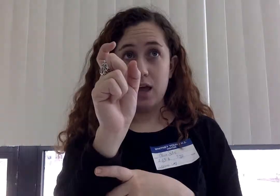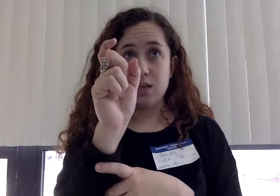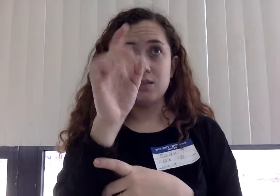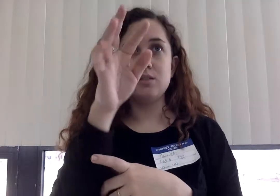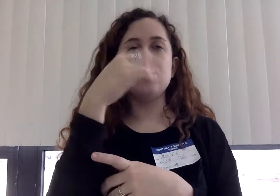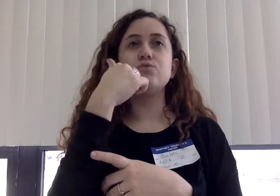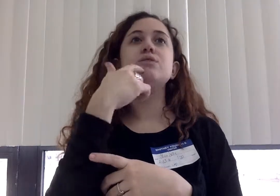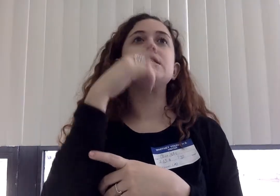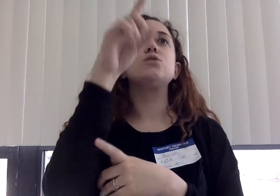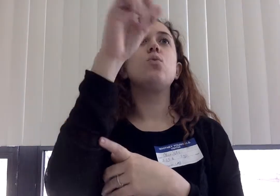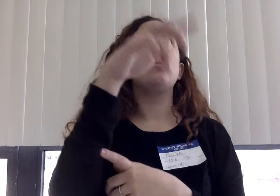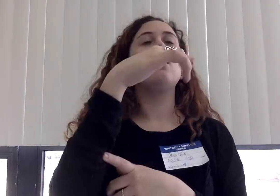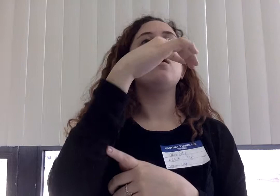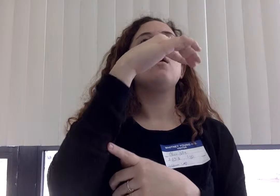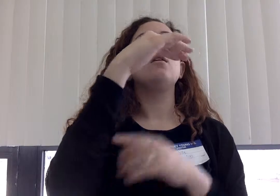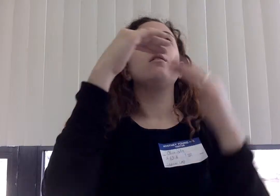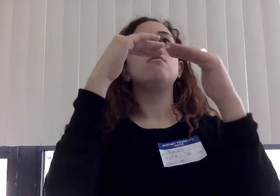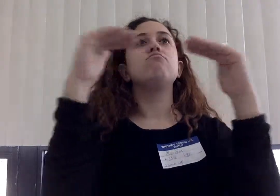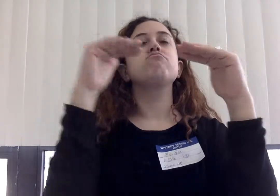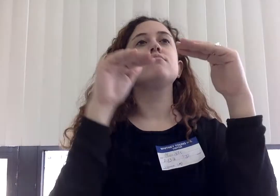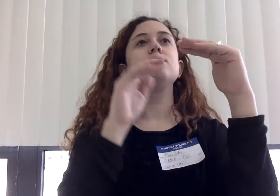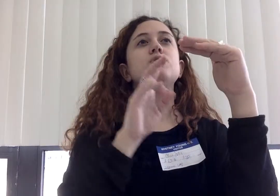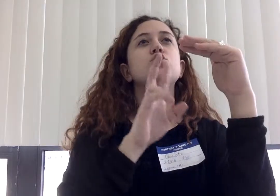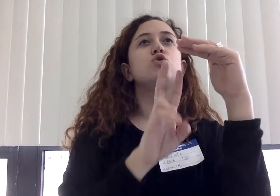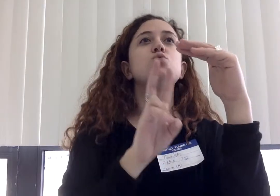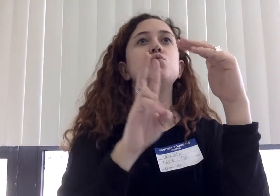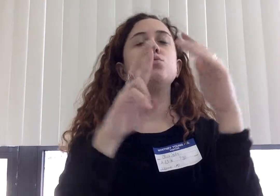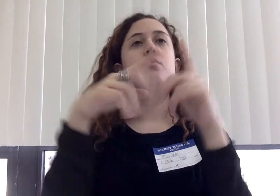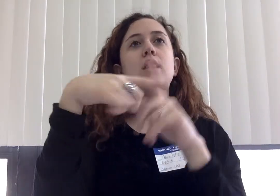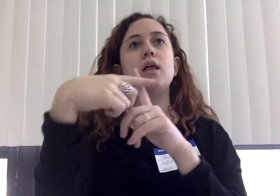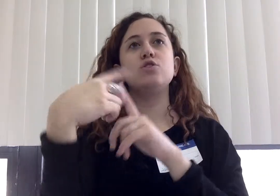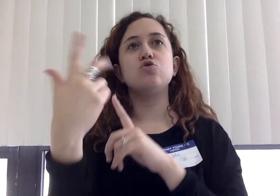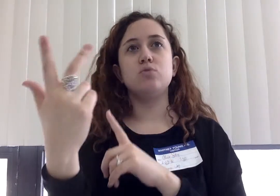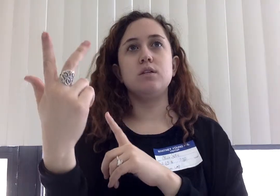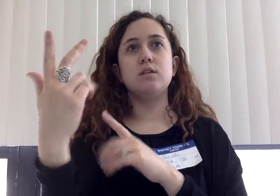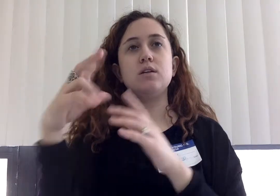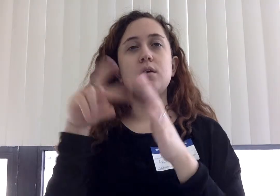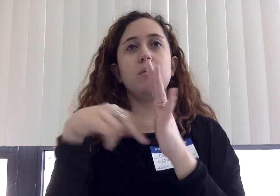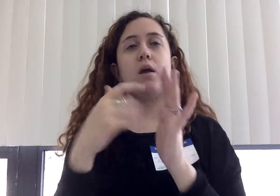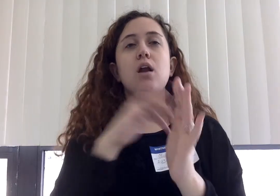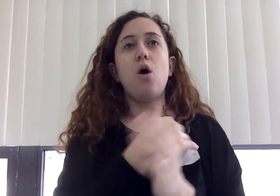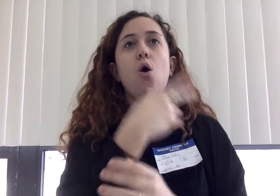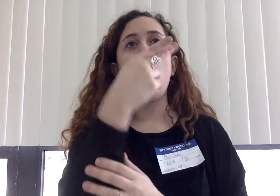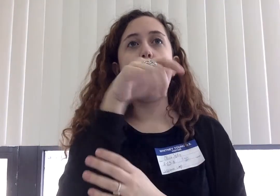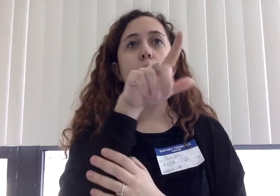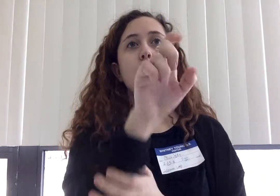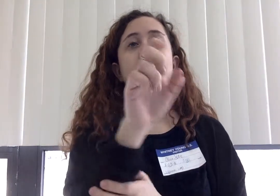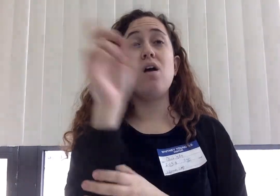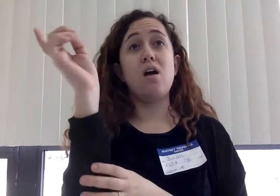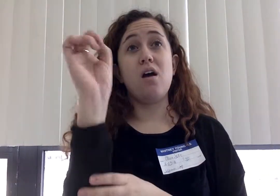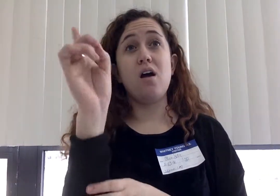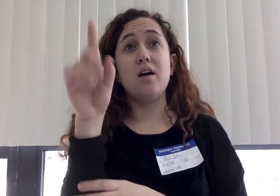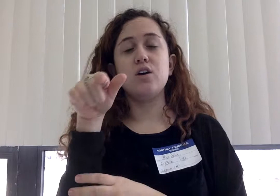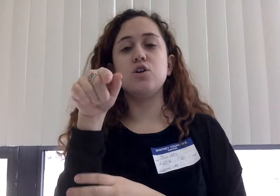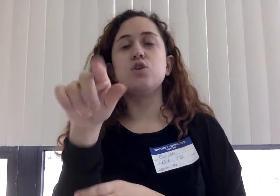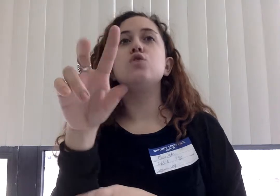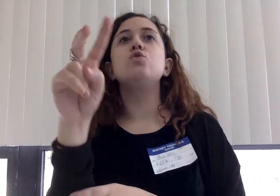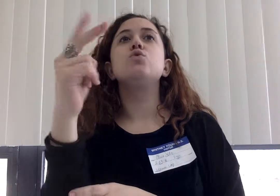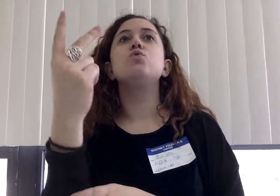So that means that our hole will be at 2 1/5. Not necessary, but